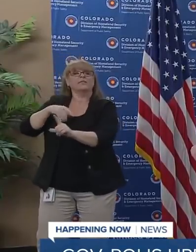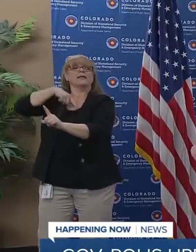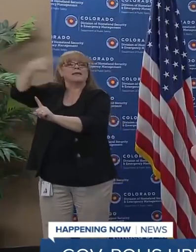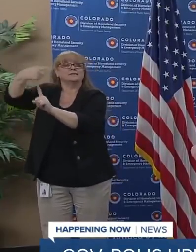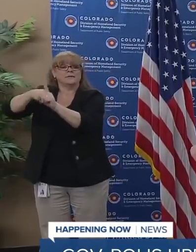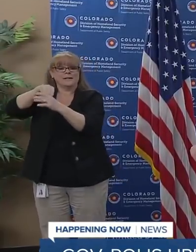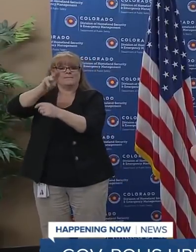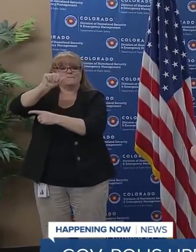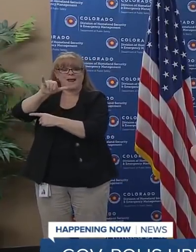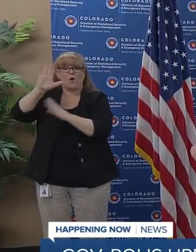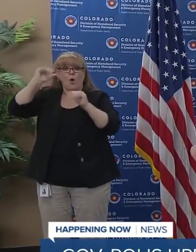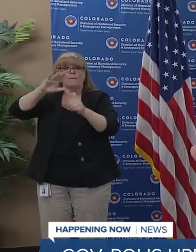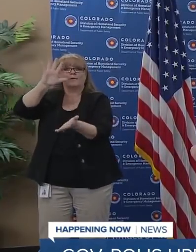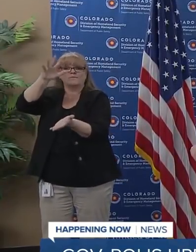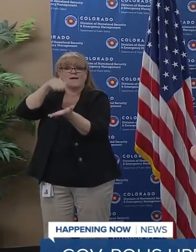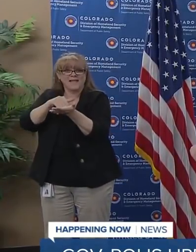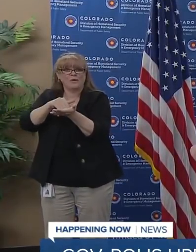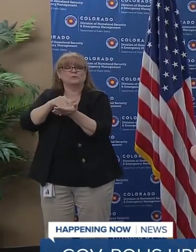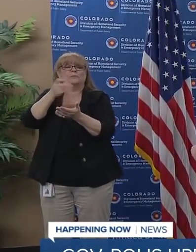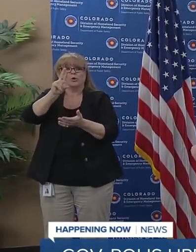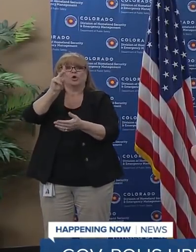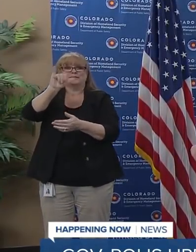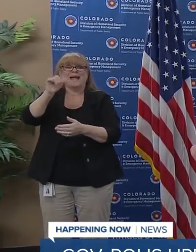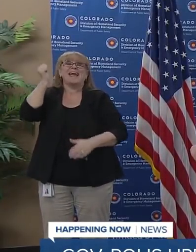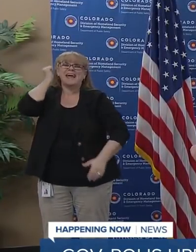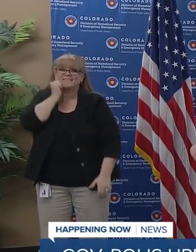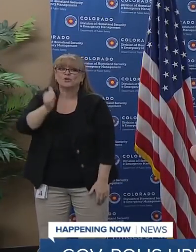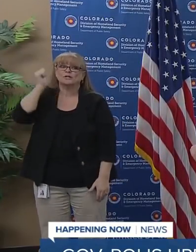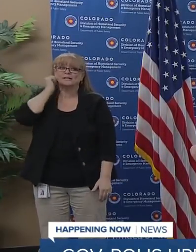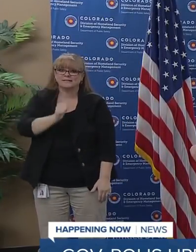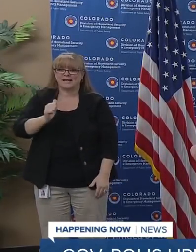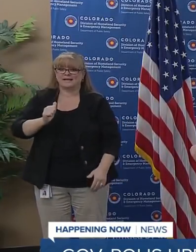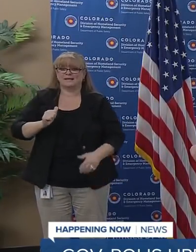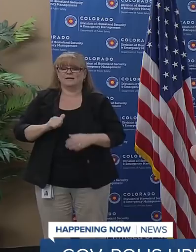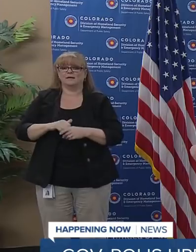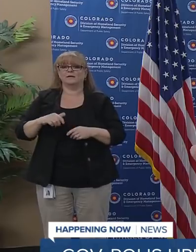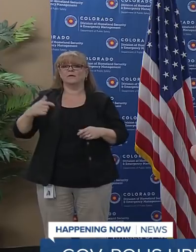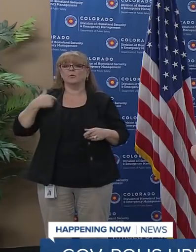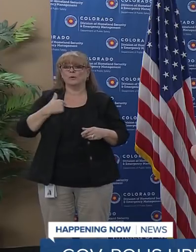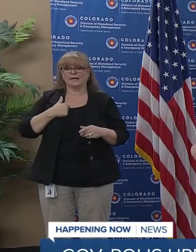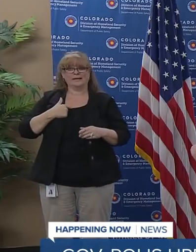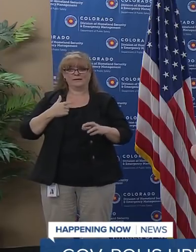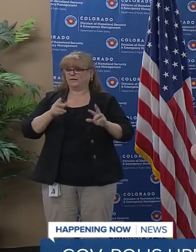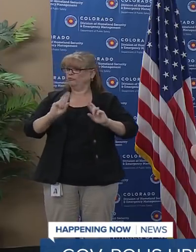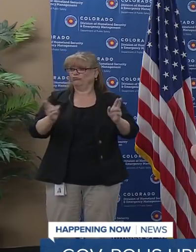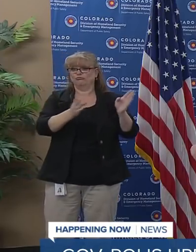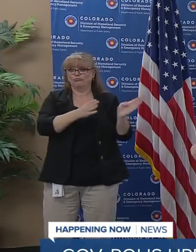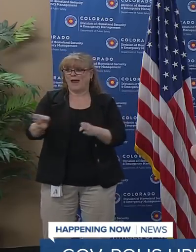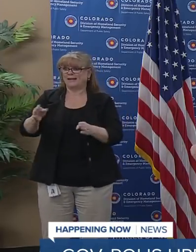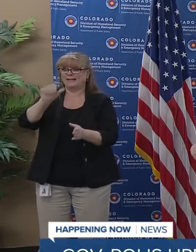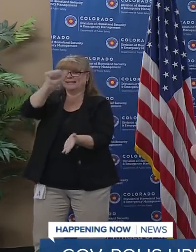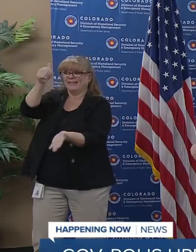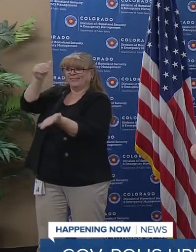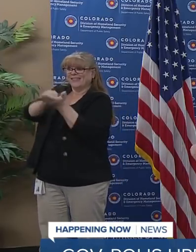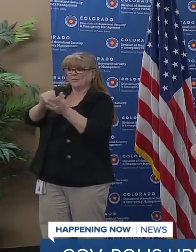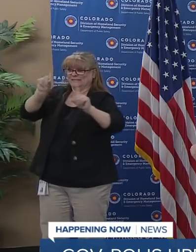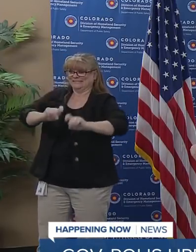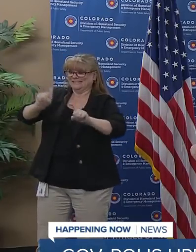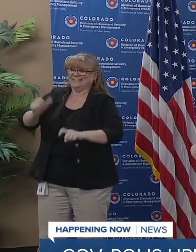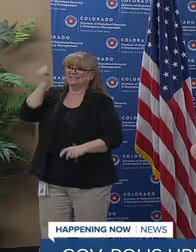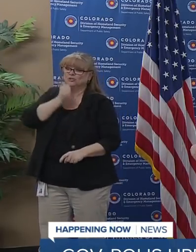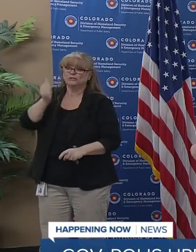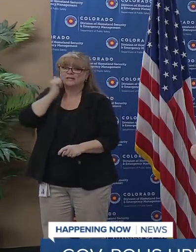least 5,000, but wouldn't it be great if we can do the 10,000 per day that we're currently geared up to do, because we have enough reagent and enough supplies and swabs,